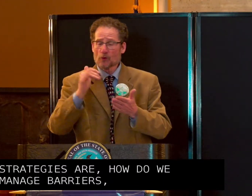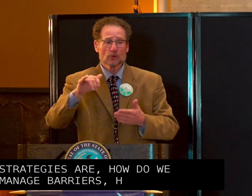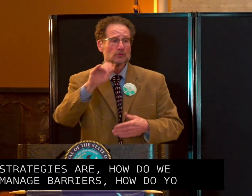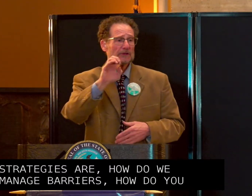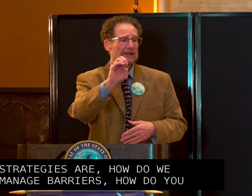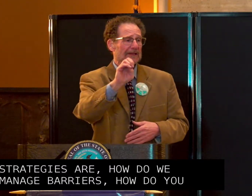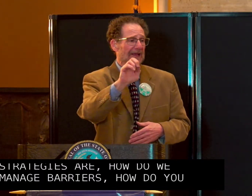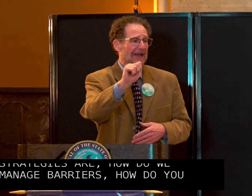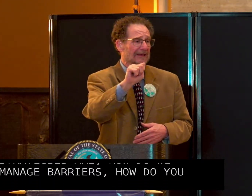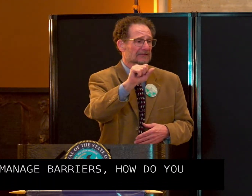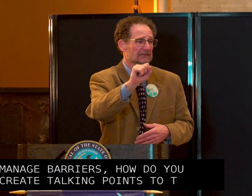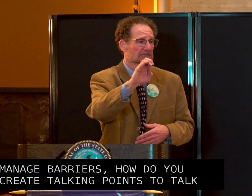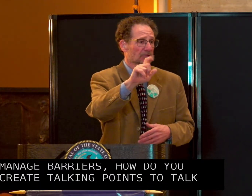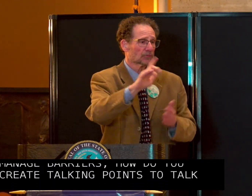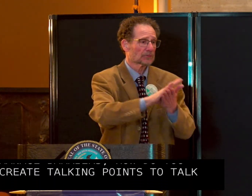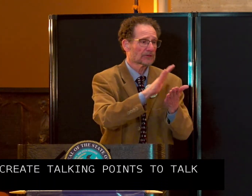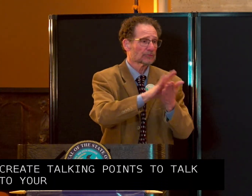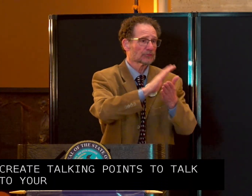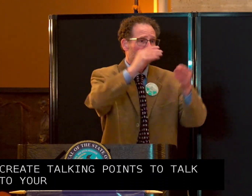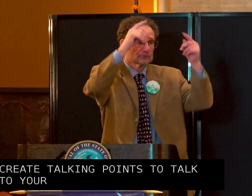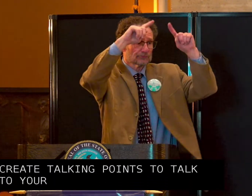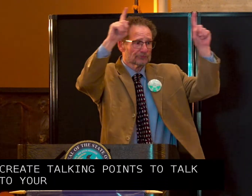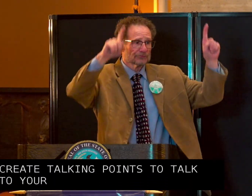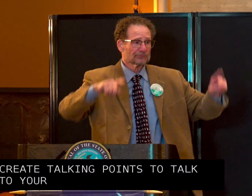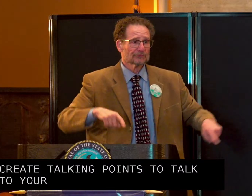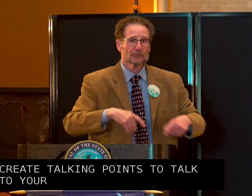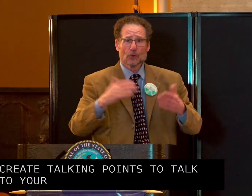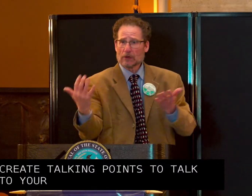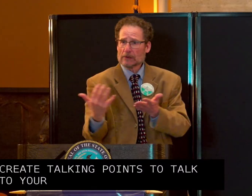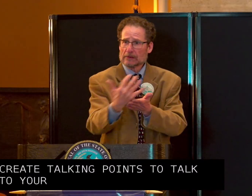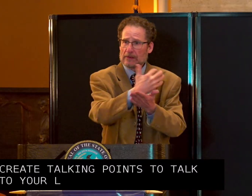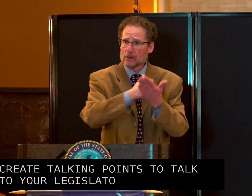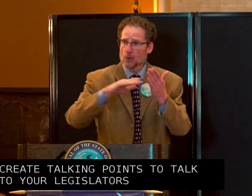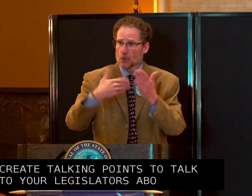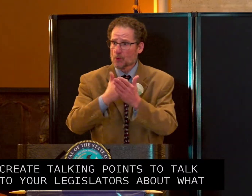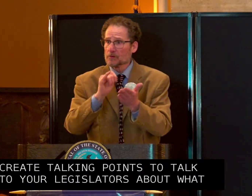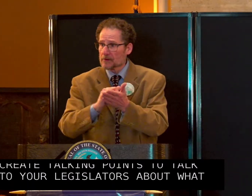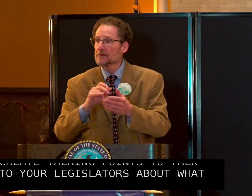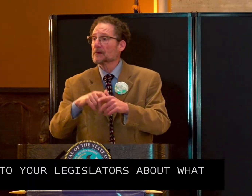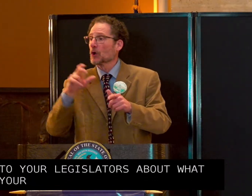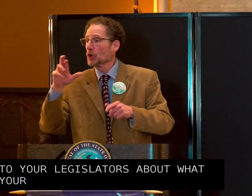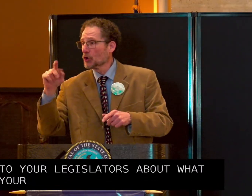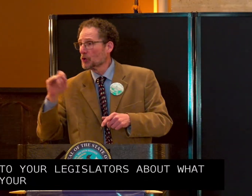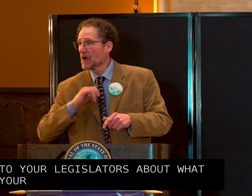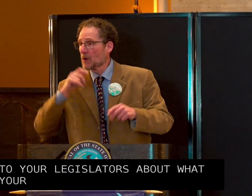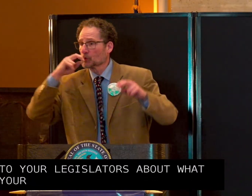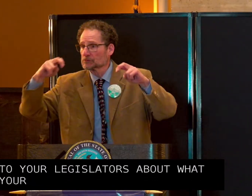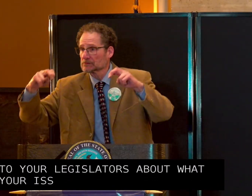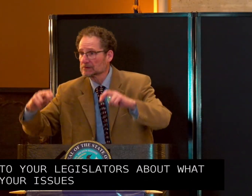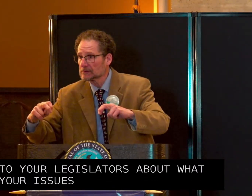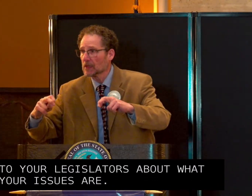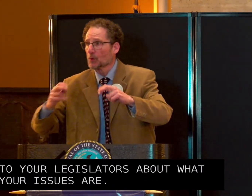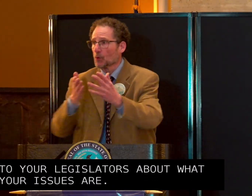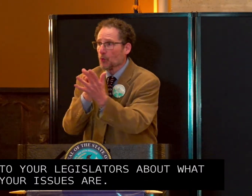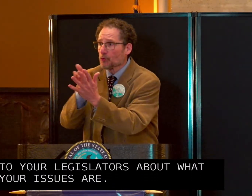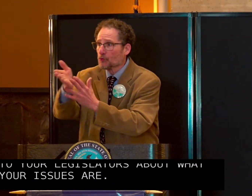to talk to your legislators about what your issues are? We had a whole